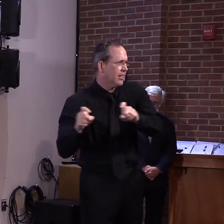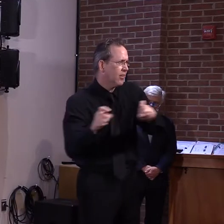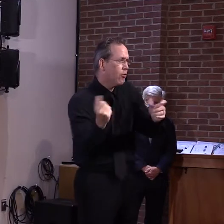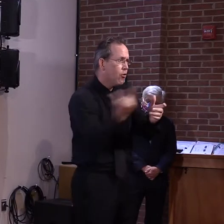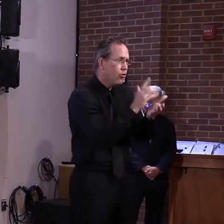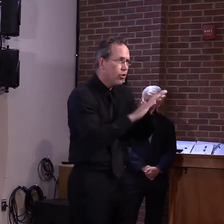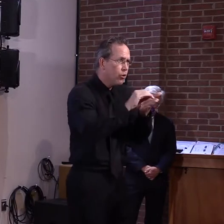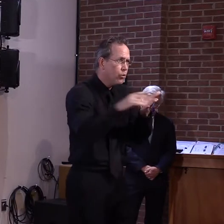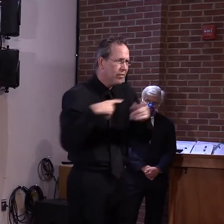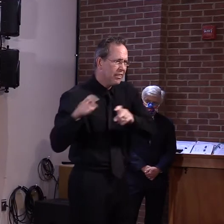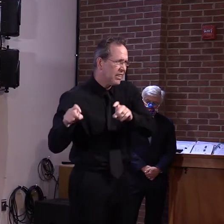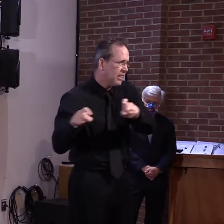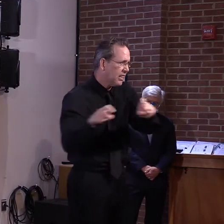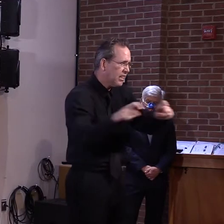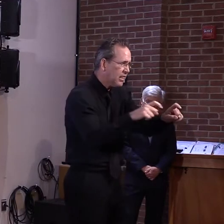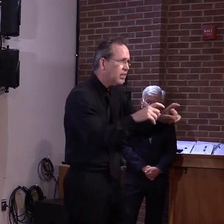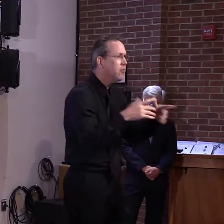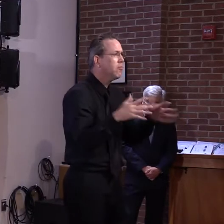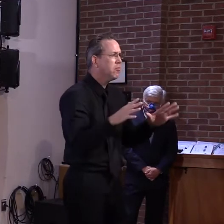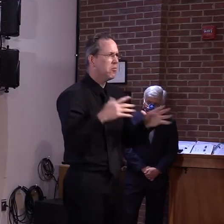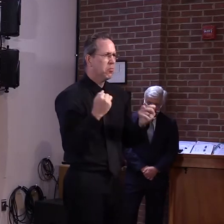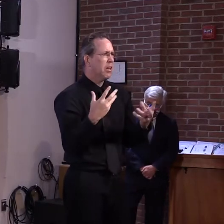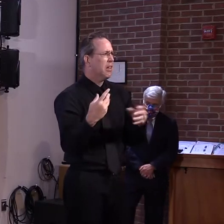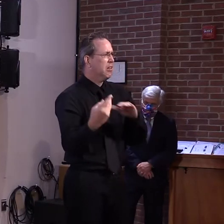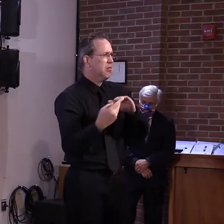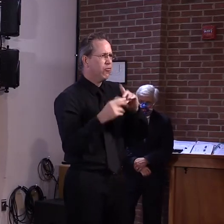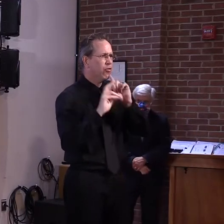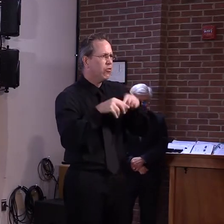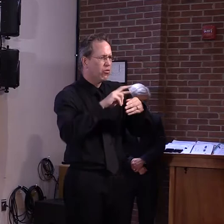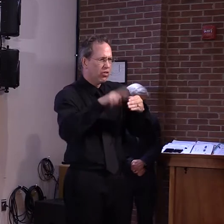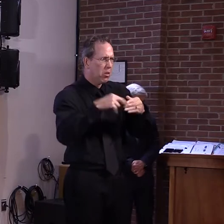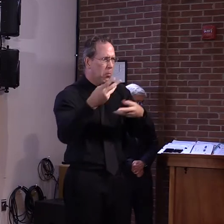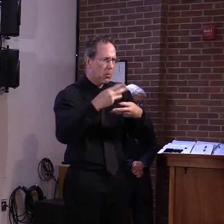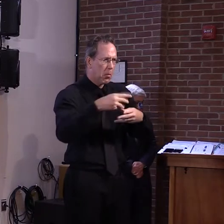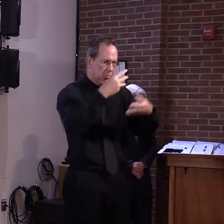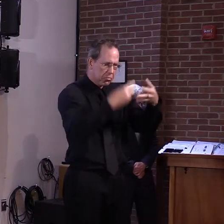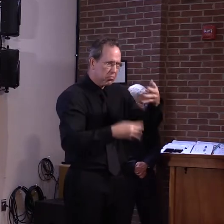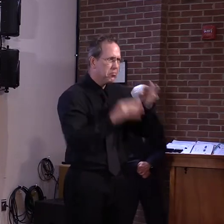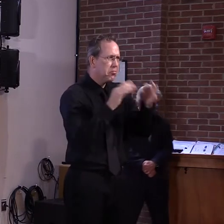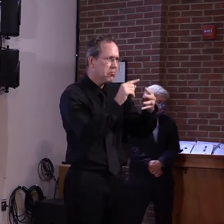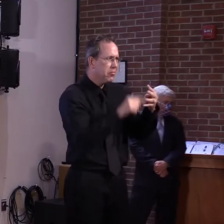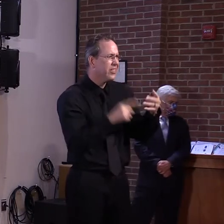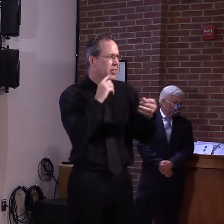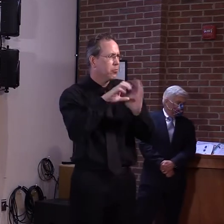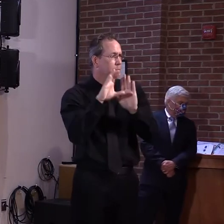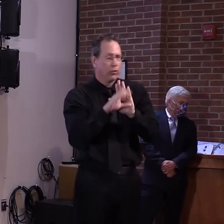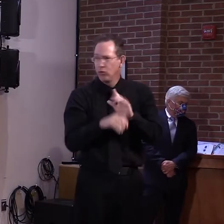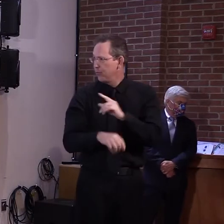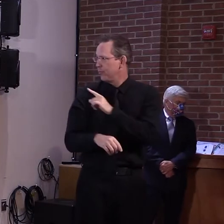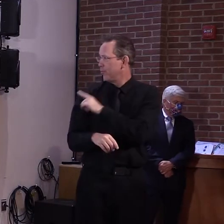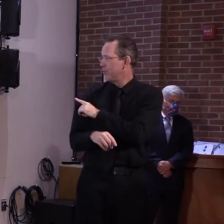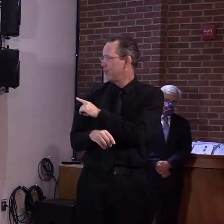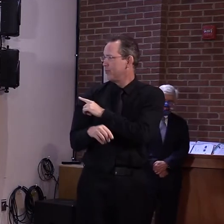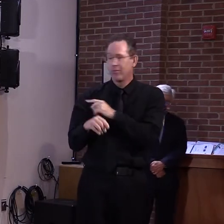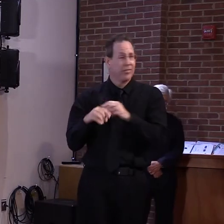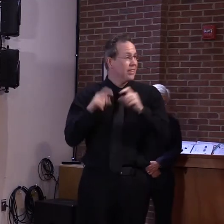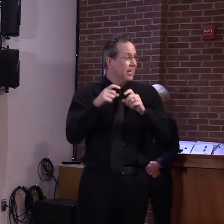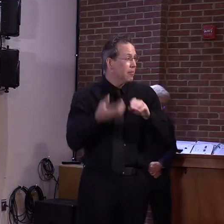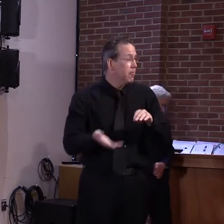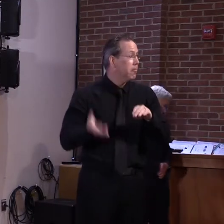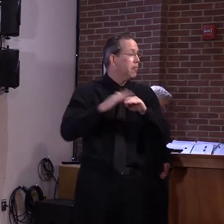considerable number of test results back. If we look at the next slide, you'll see that we conducted this week